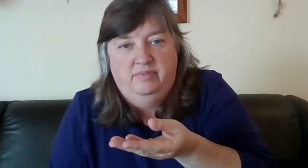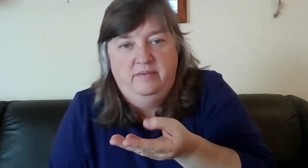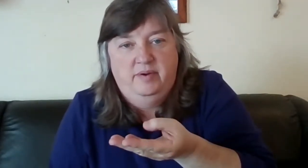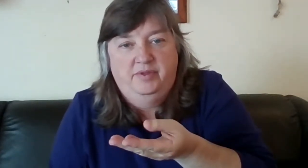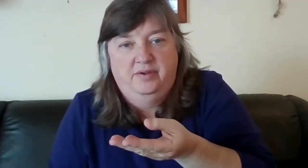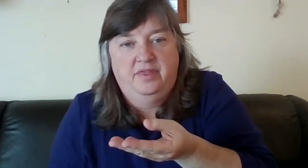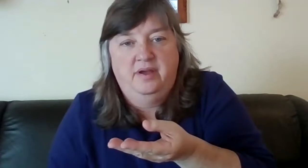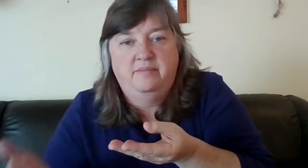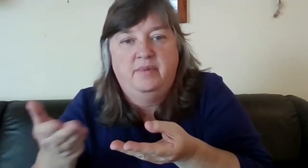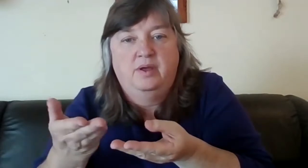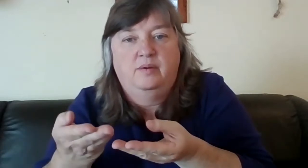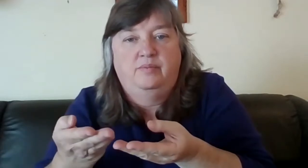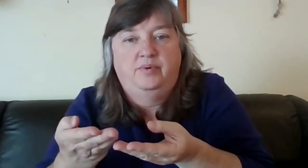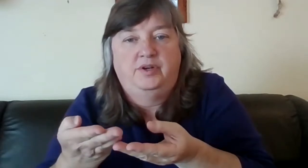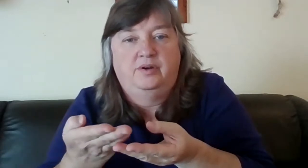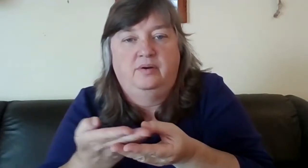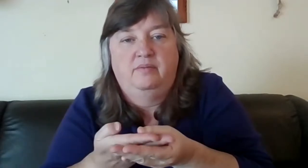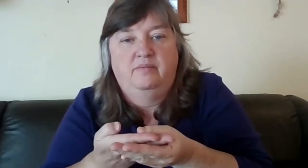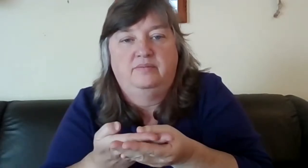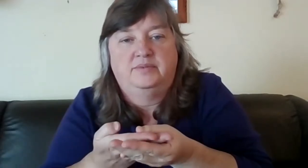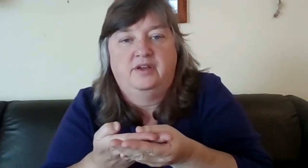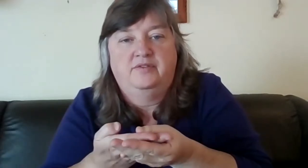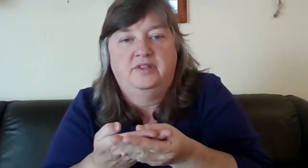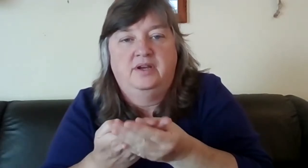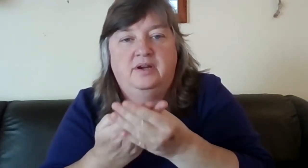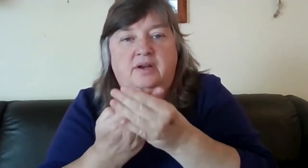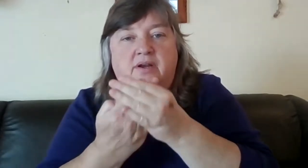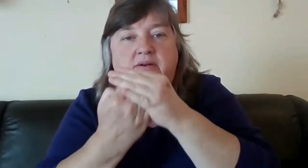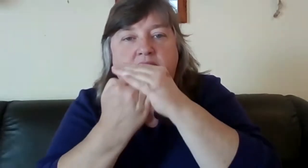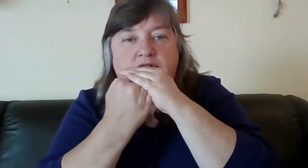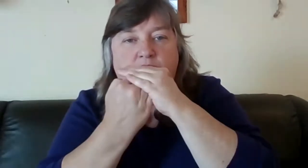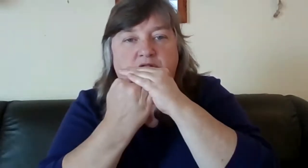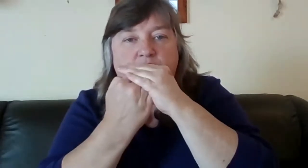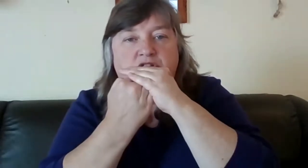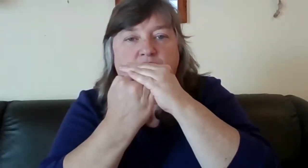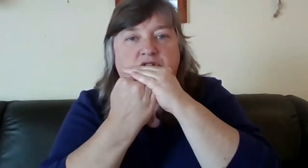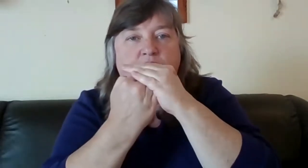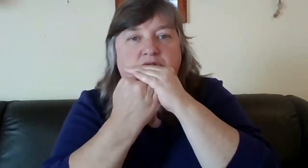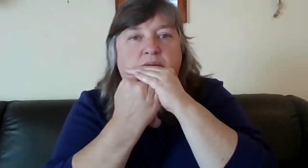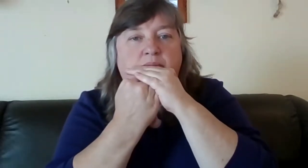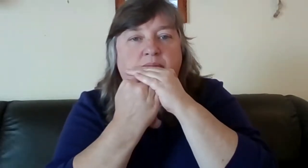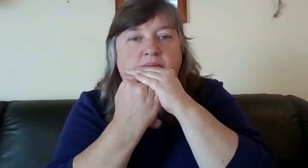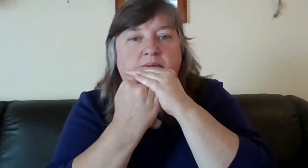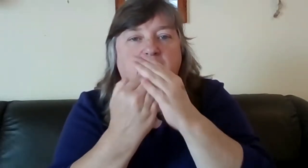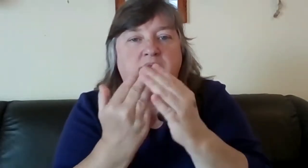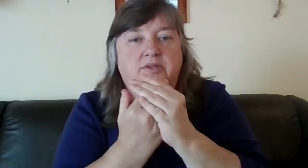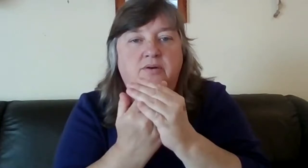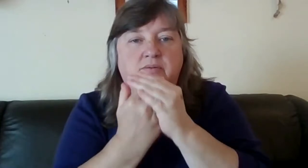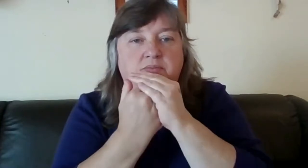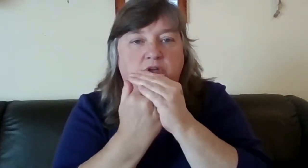palm up with your thumb, put your stuff in there, chomp, chomp, chomp, chomp, chomp. So chomp,